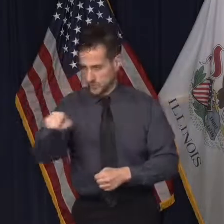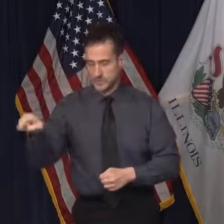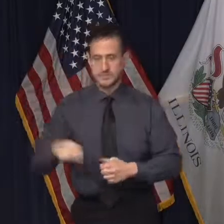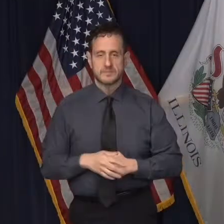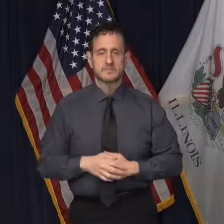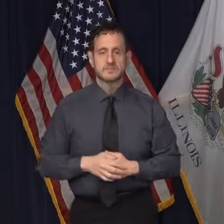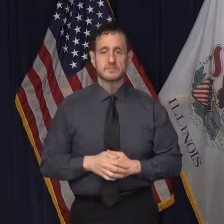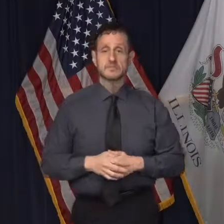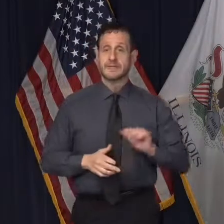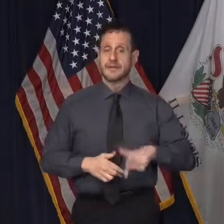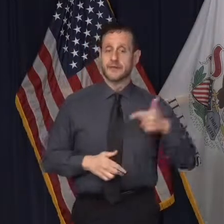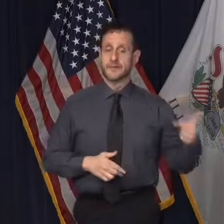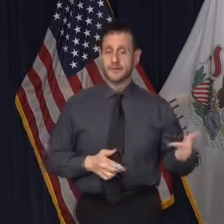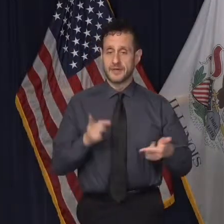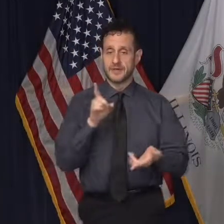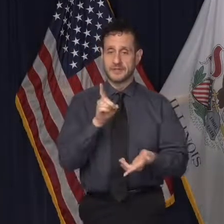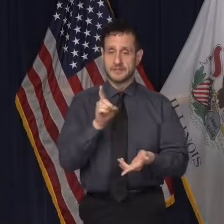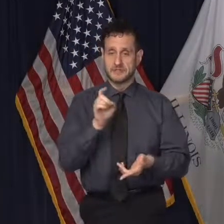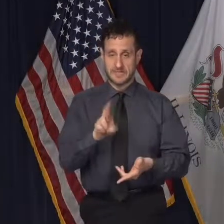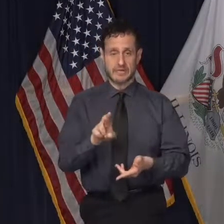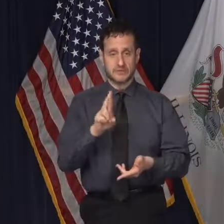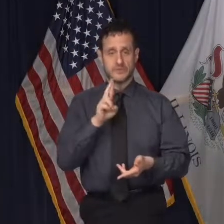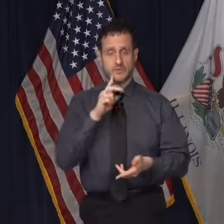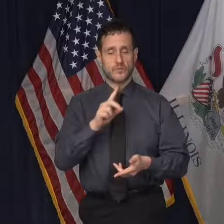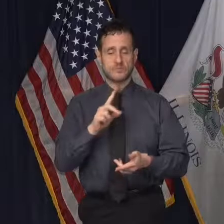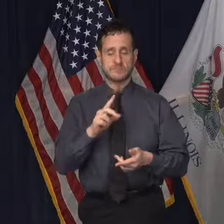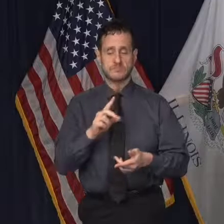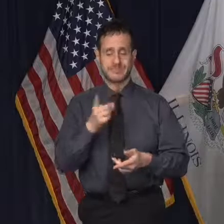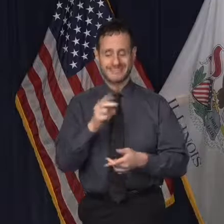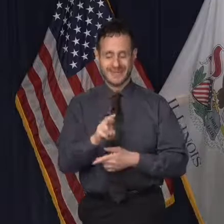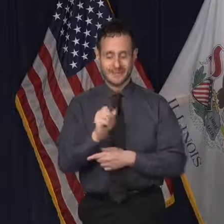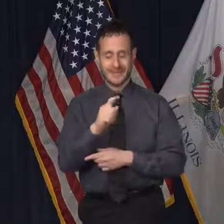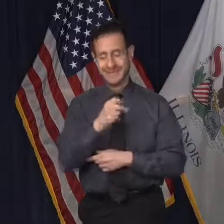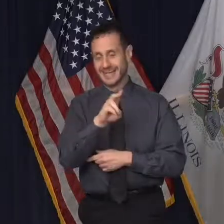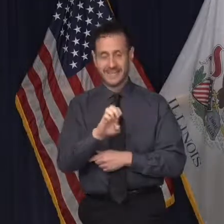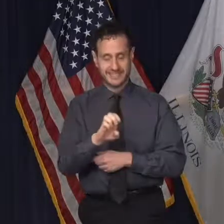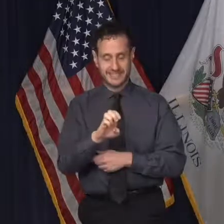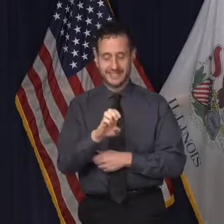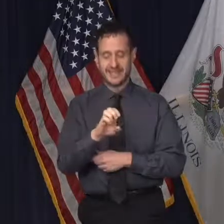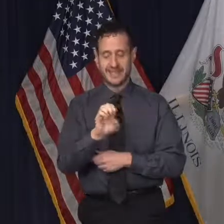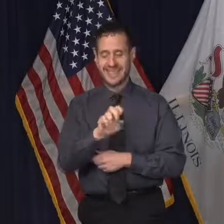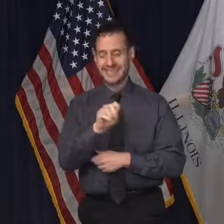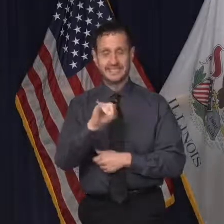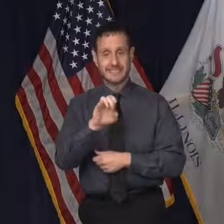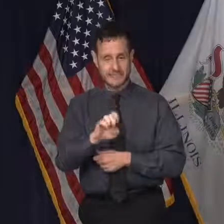of the Department of Public Health, Dr. Ngozi Ezekiel. Doctor?